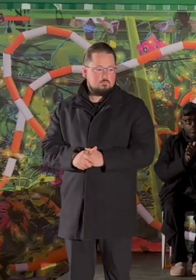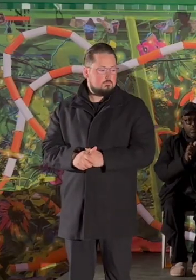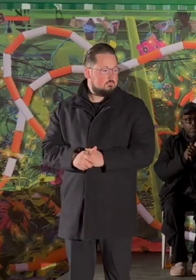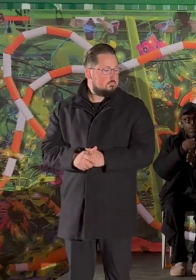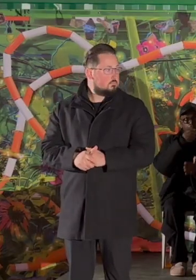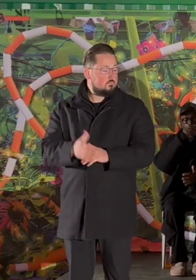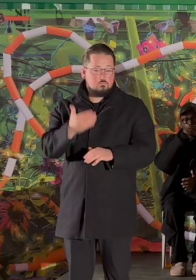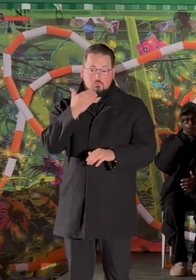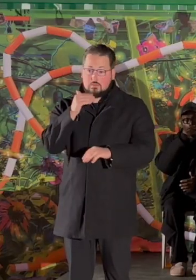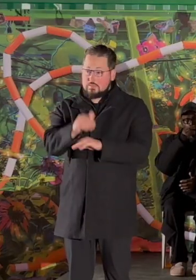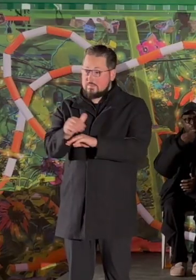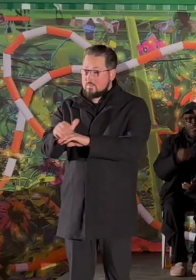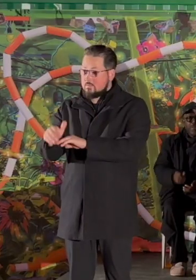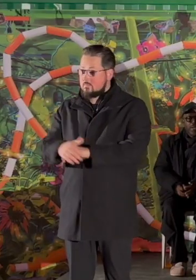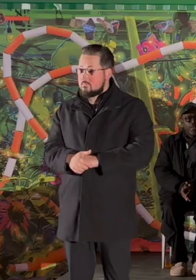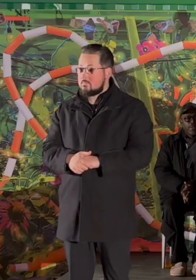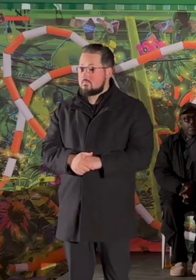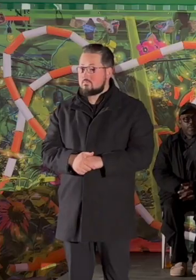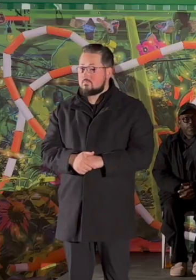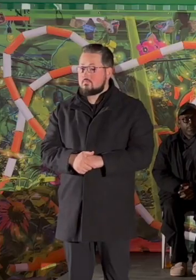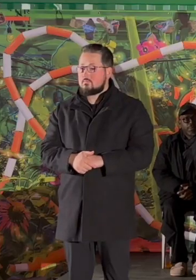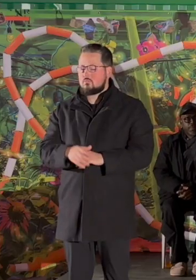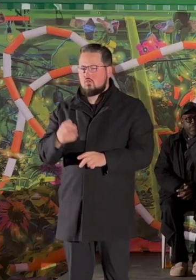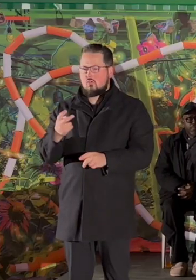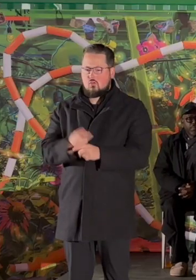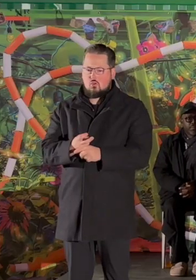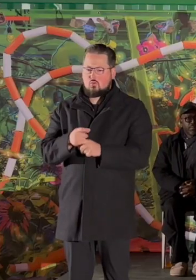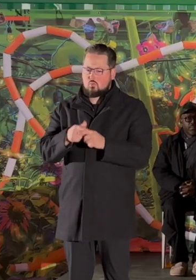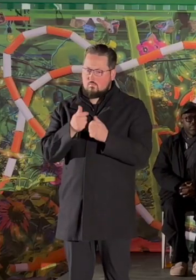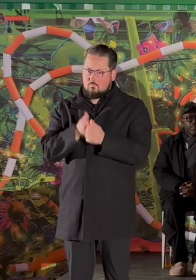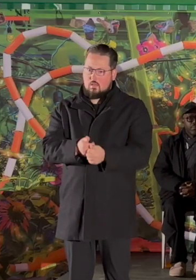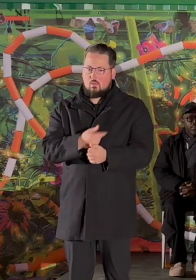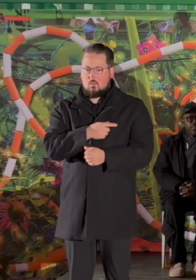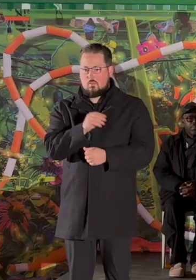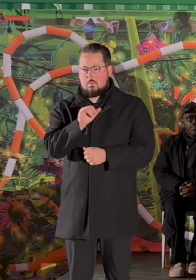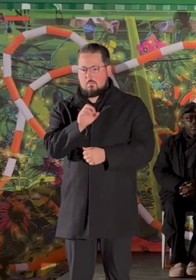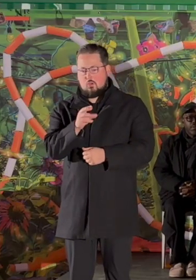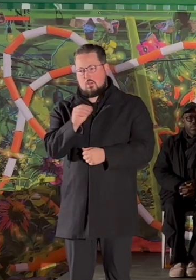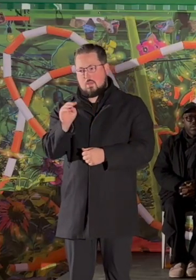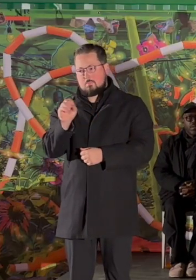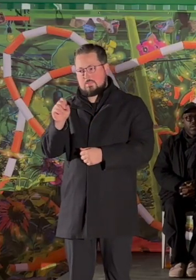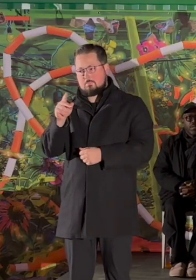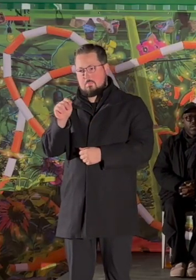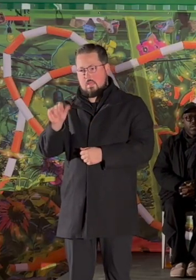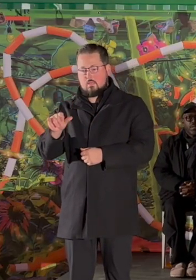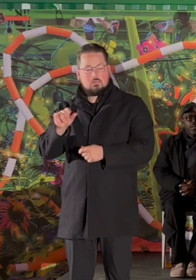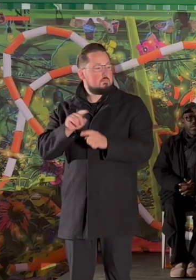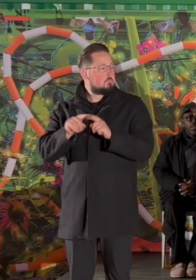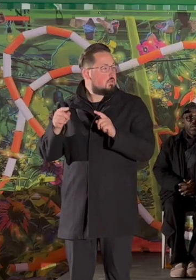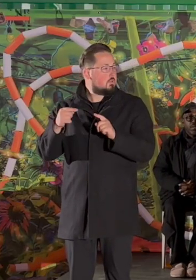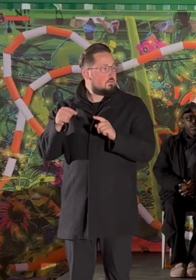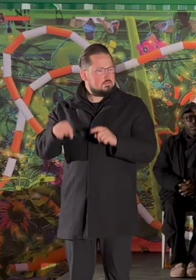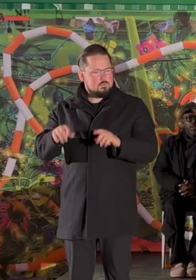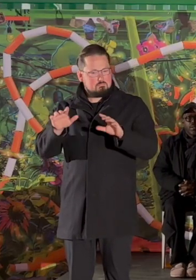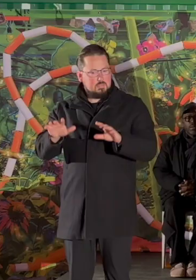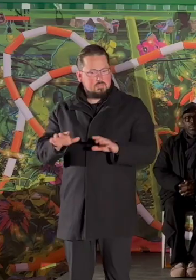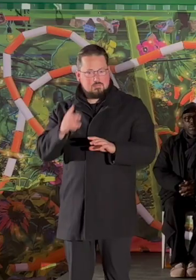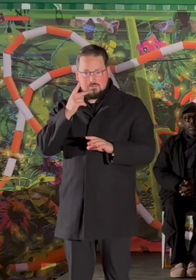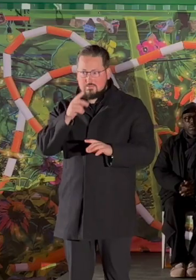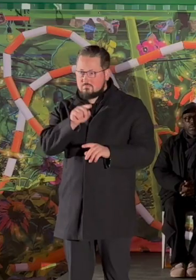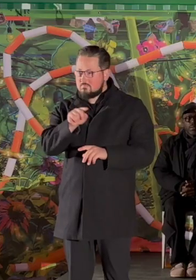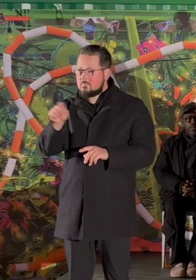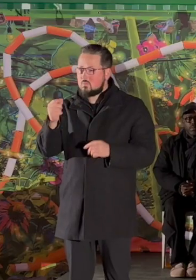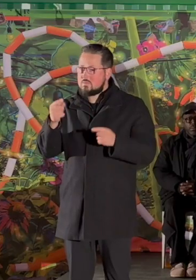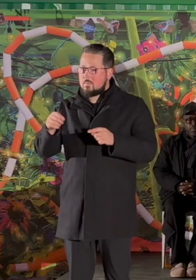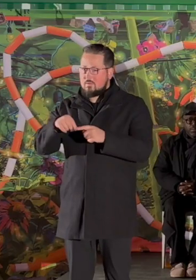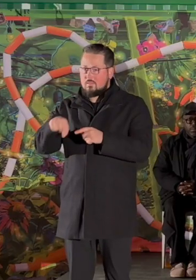Good evening, everyone. It is hard to follow the mayor and Miss Patty, but ain't this amazing to see what's happening to this